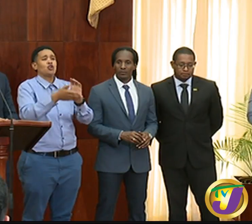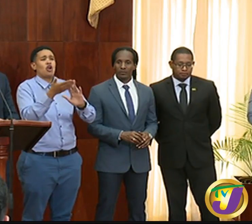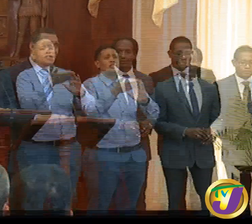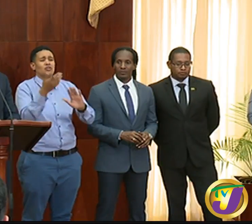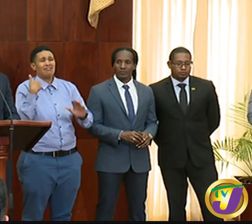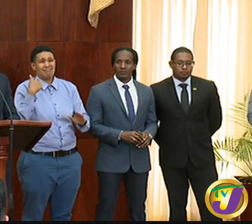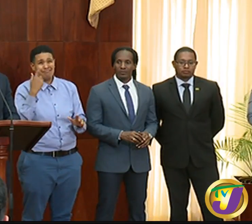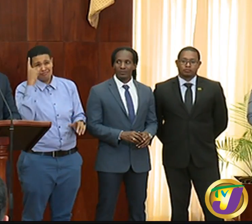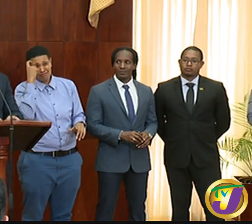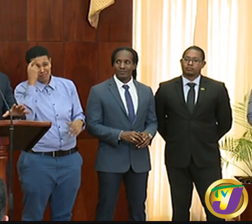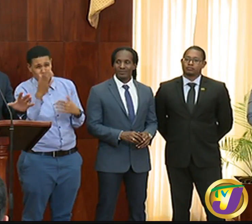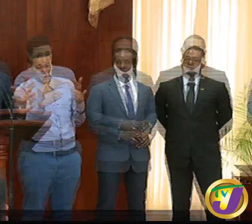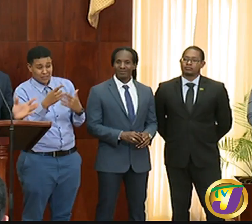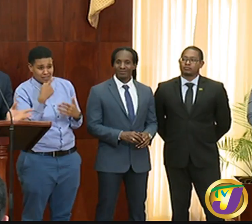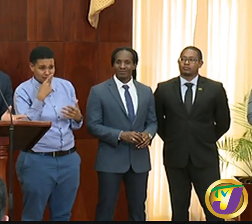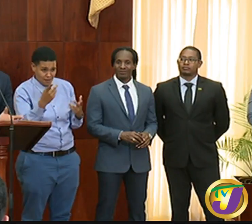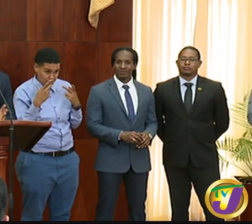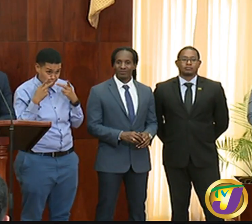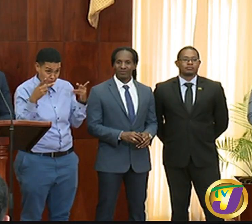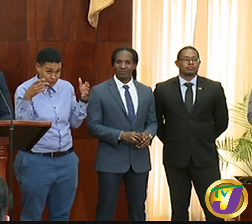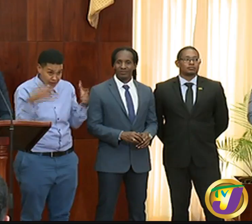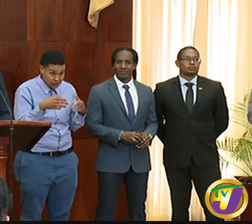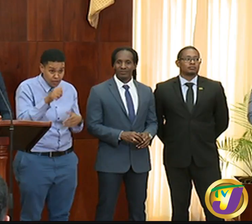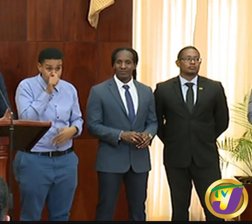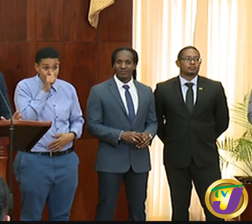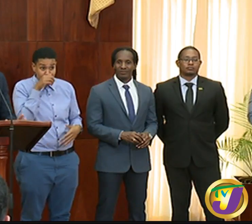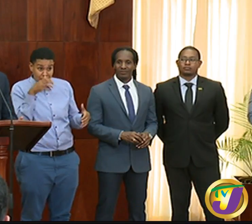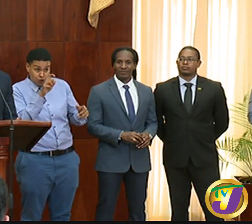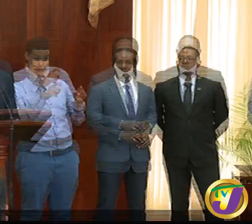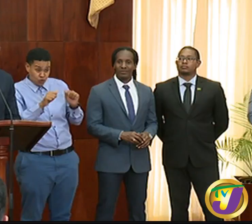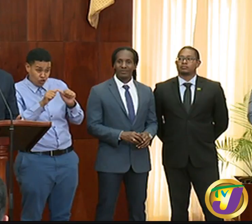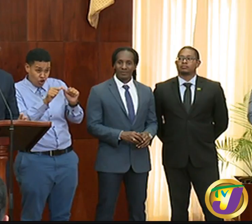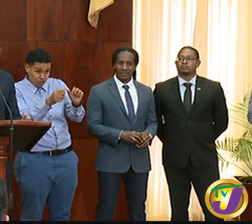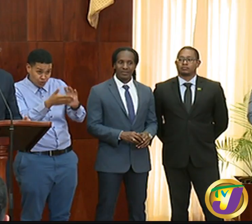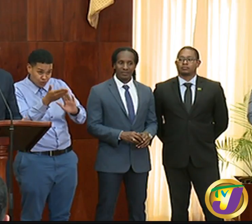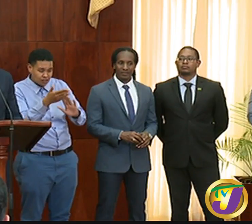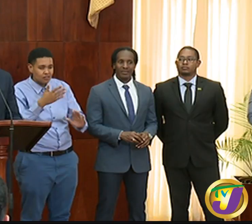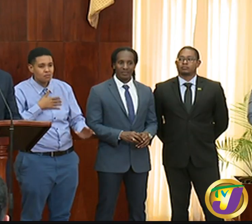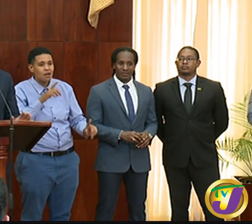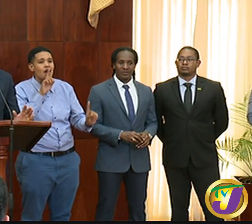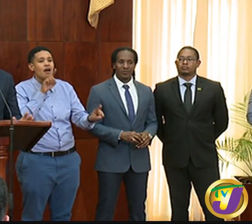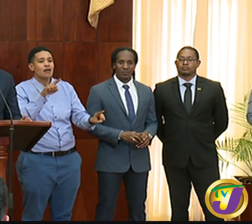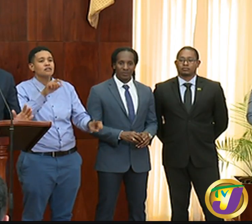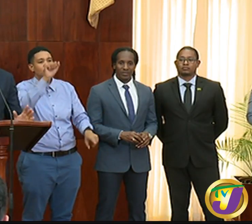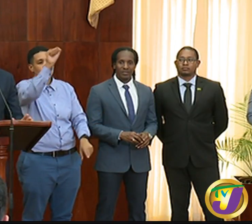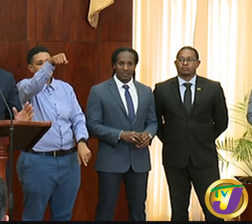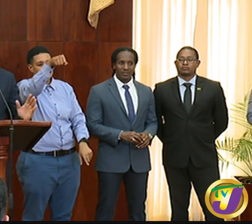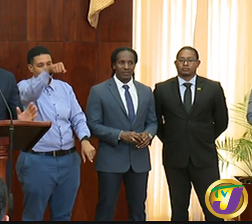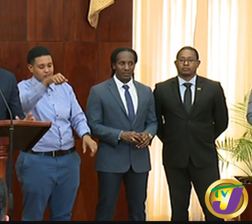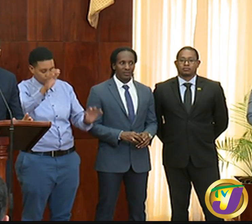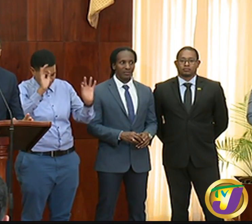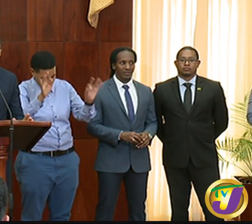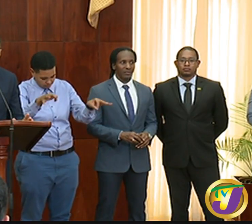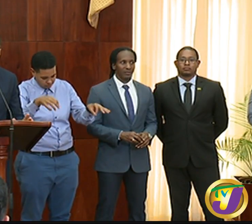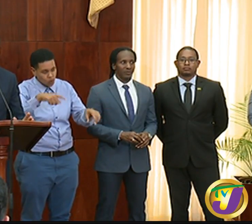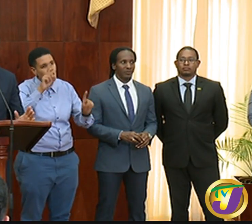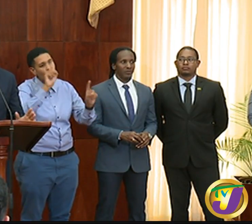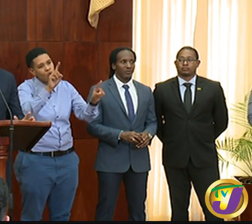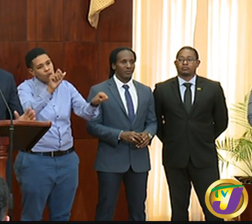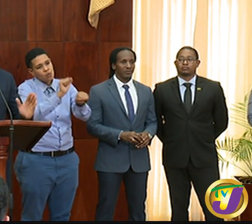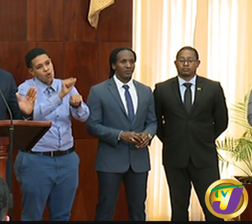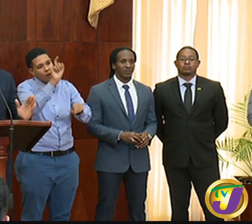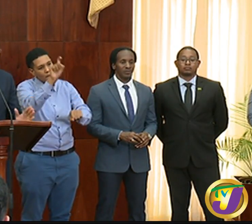suspect you're saying whether or not the public sector and the private sector should continue. And my answer to you is absolutely yes.